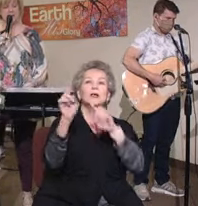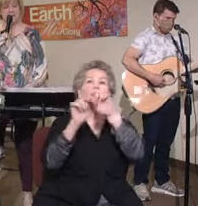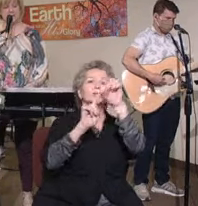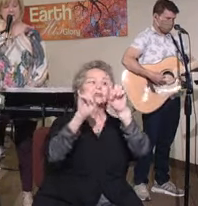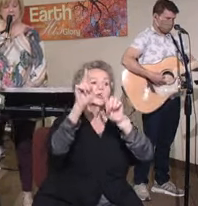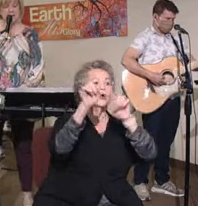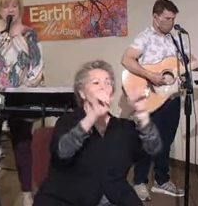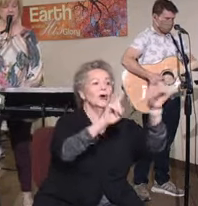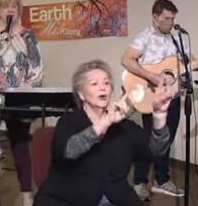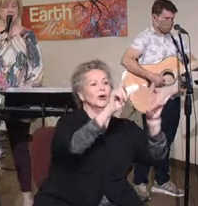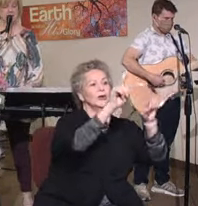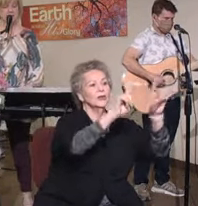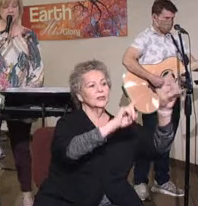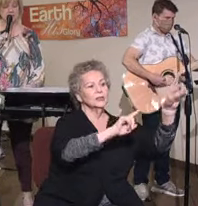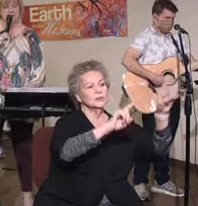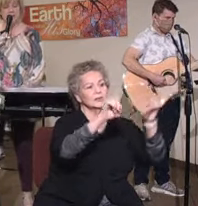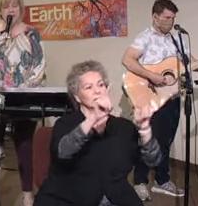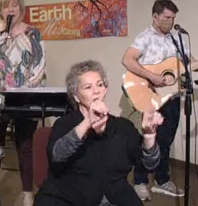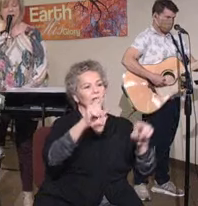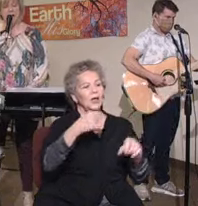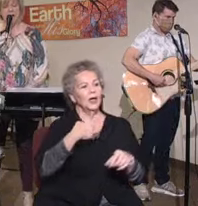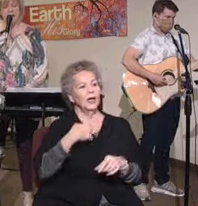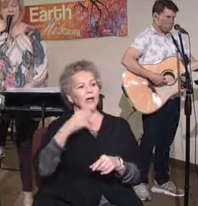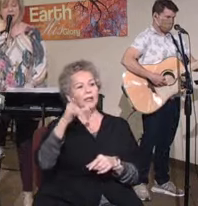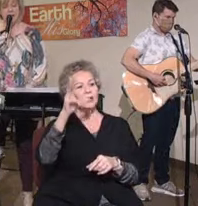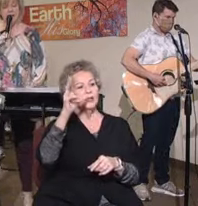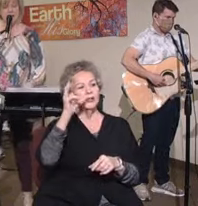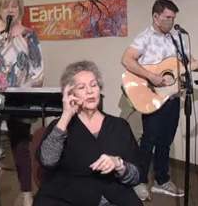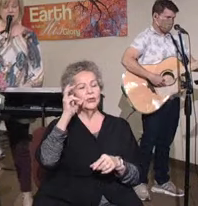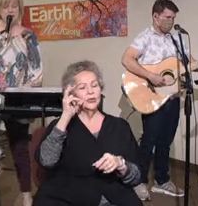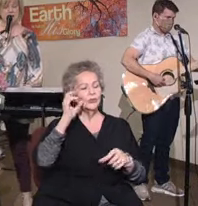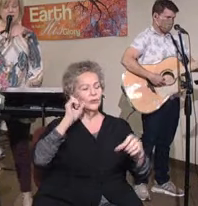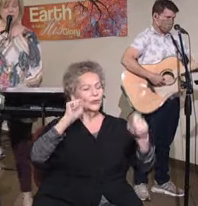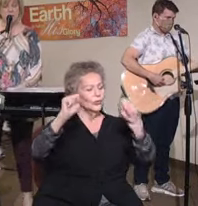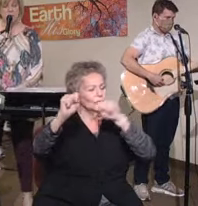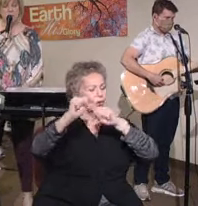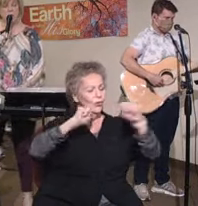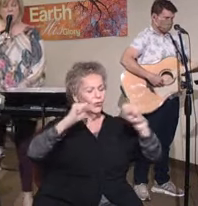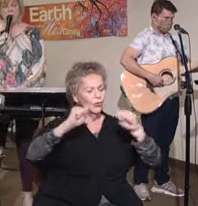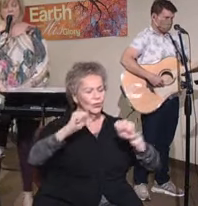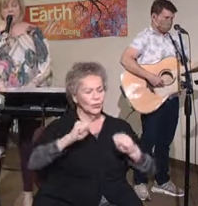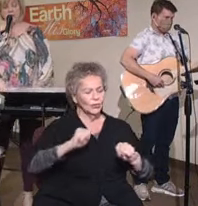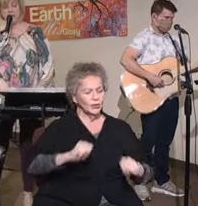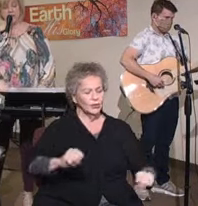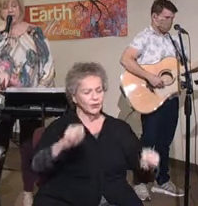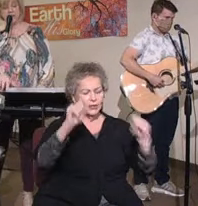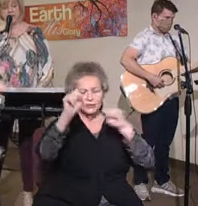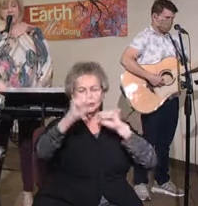I hear the roar.